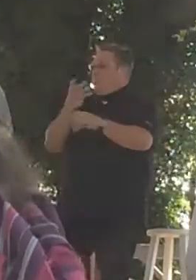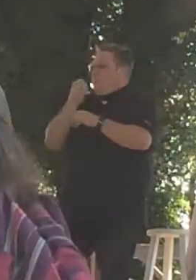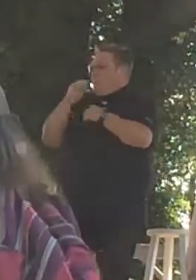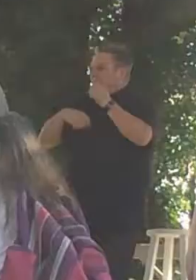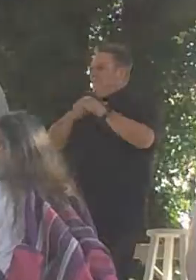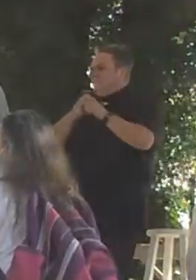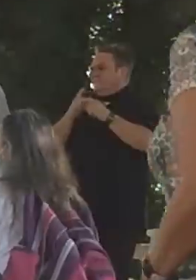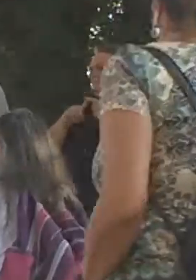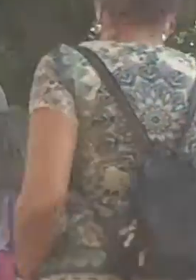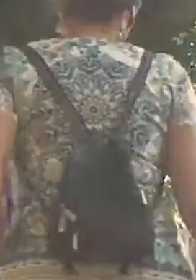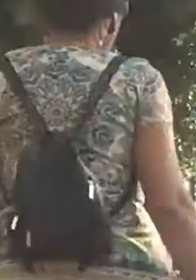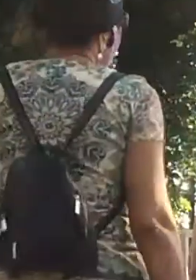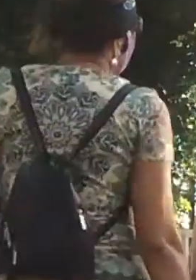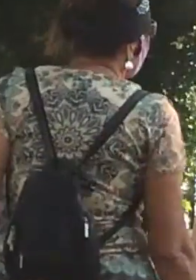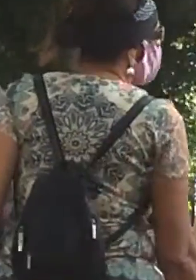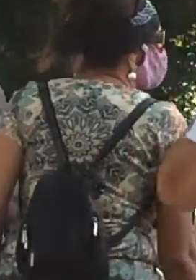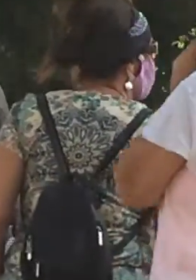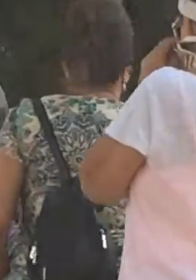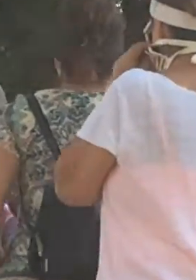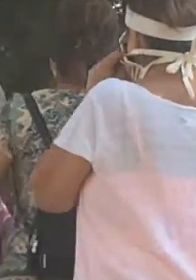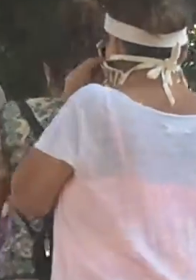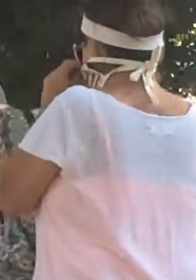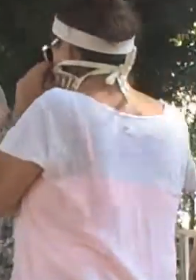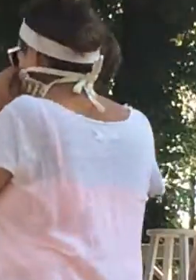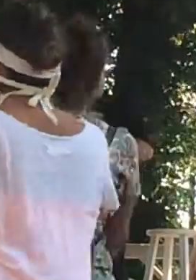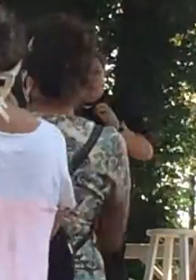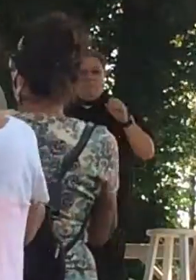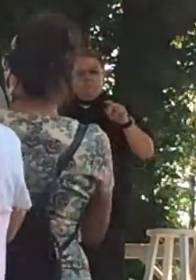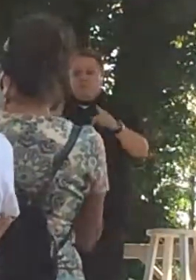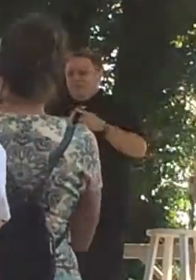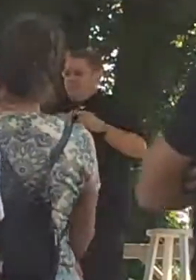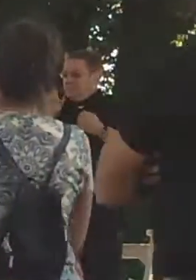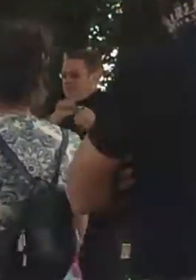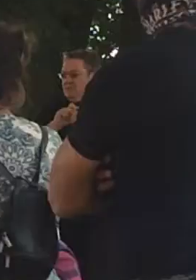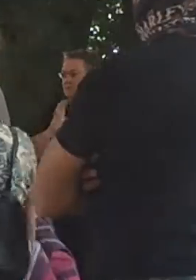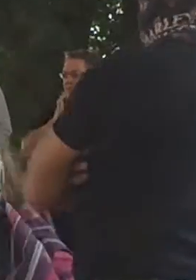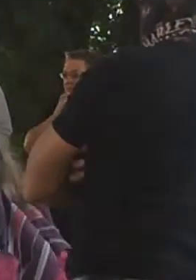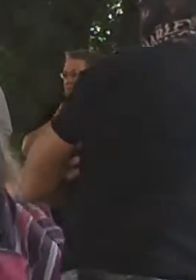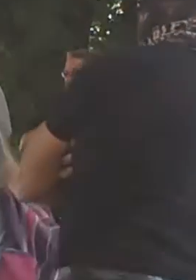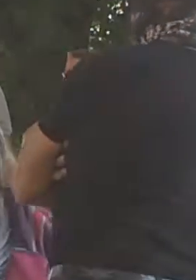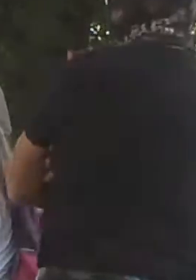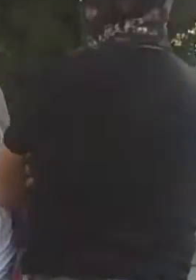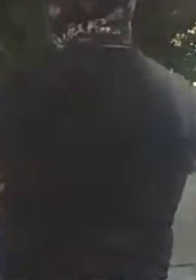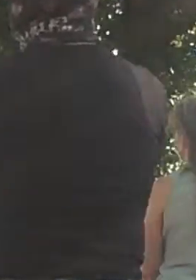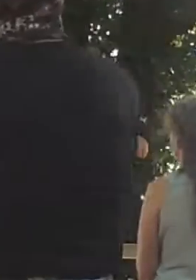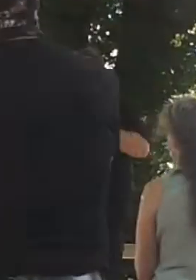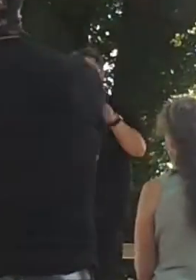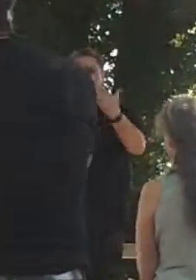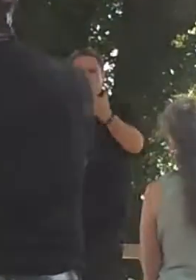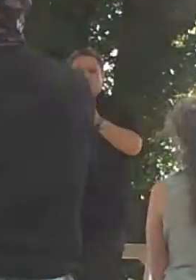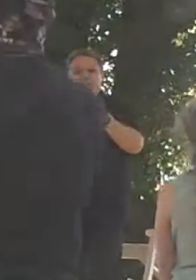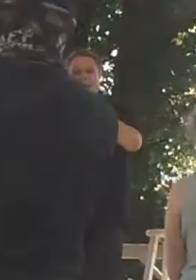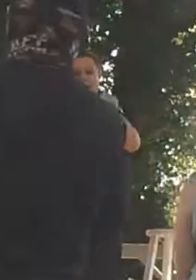that reject racism, injustice, and institutional violence. Our opportunity for civic engagement and community service provide us with venue